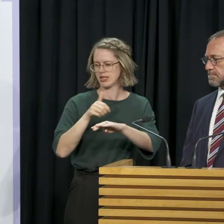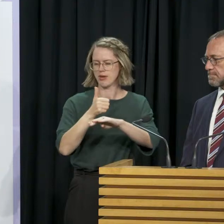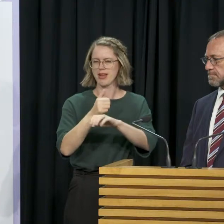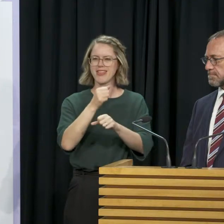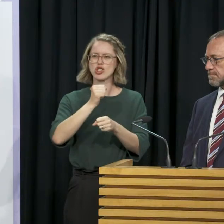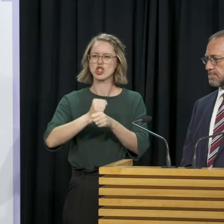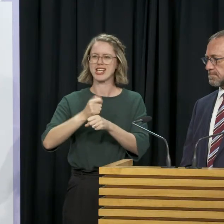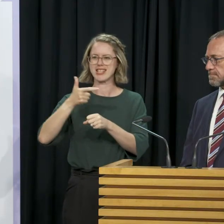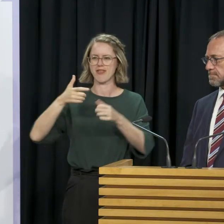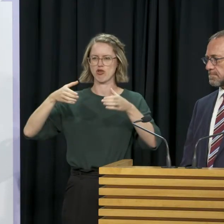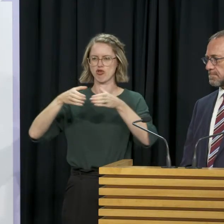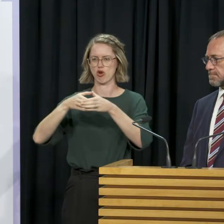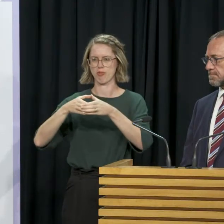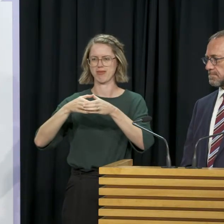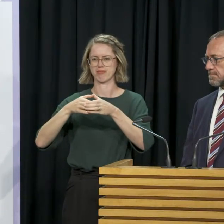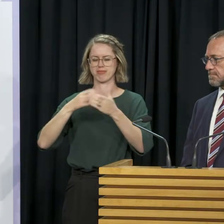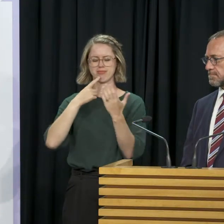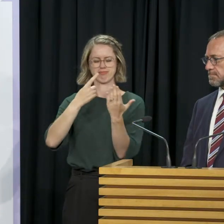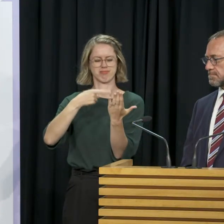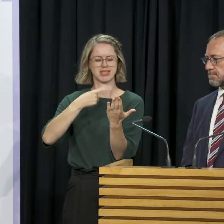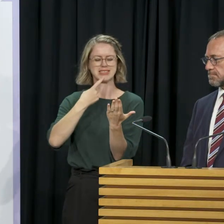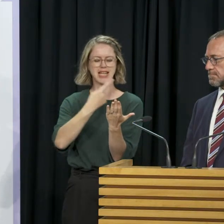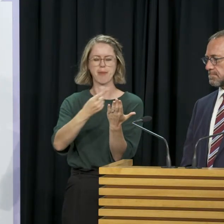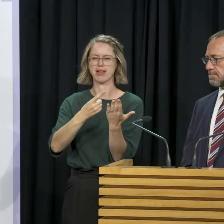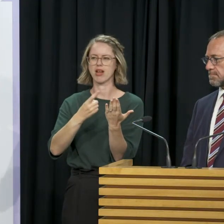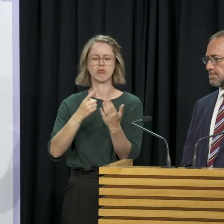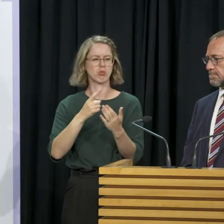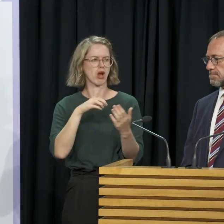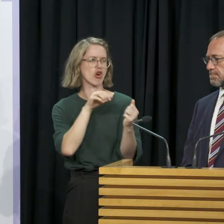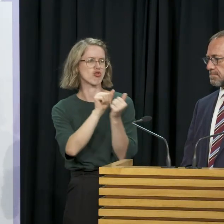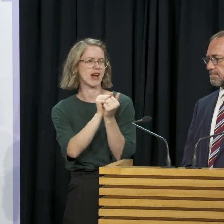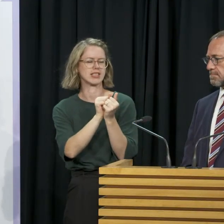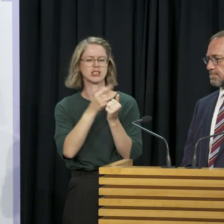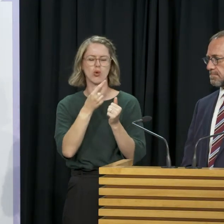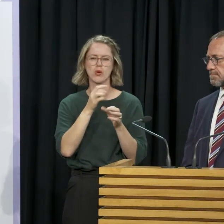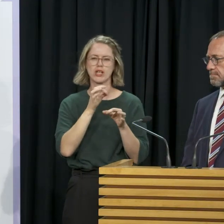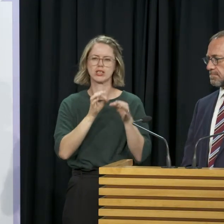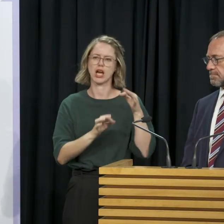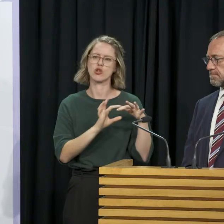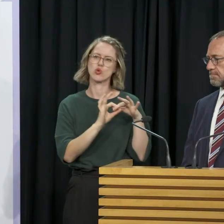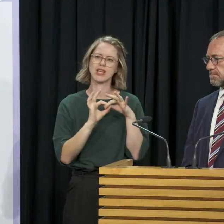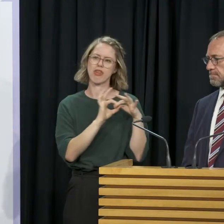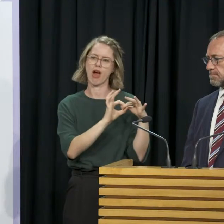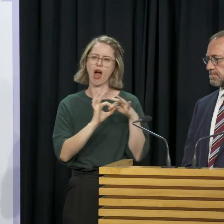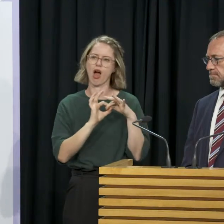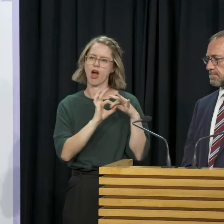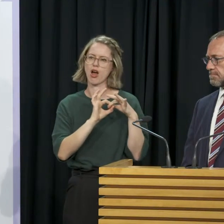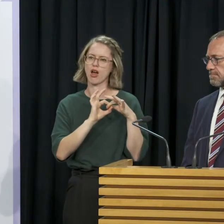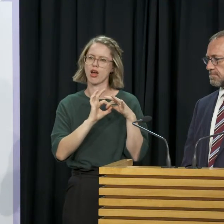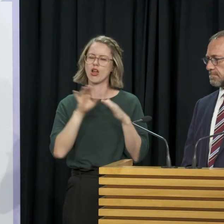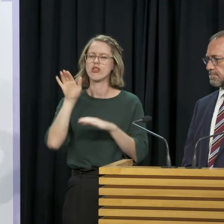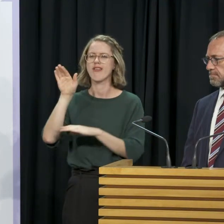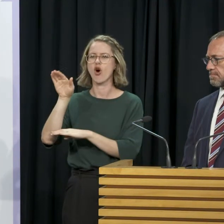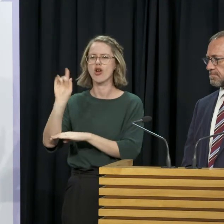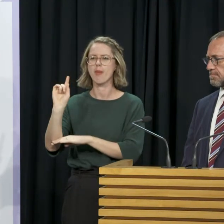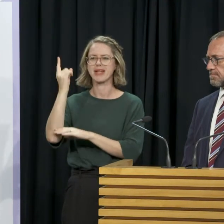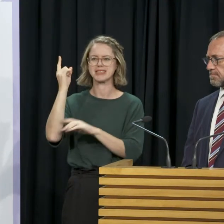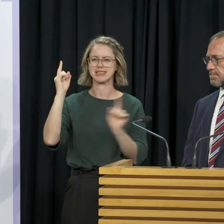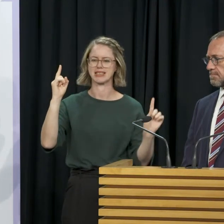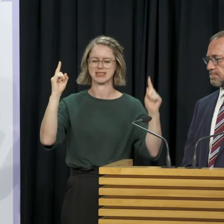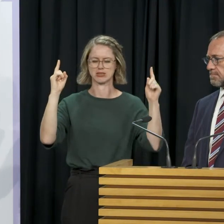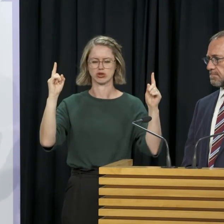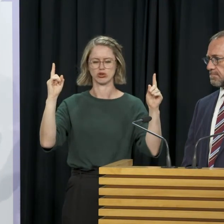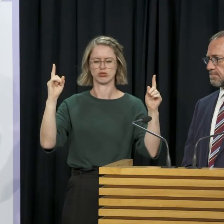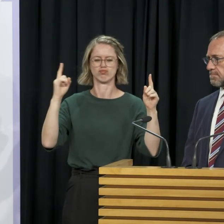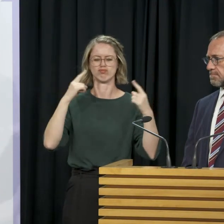issued a statement. We shared those concerns, and so together, rather than individual ones, we decided at a foreign minister's level to issue